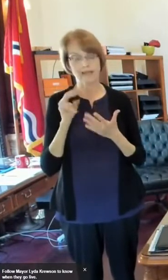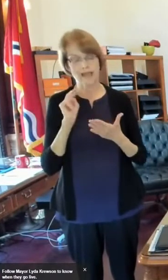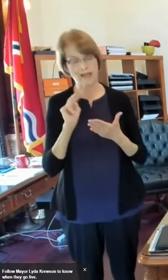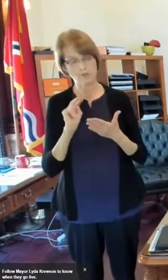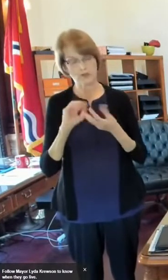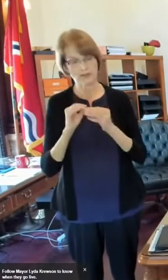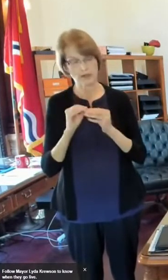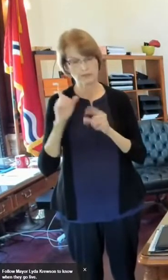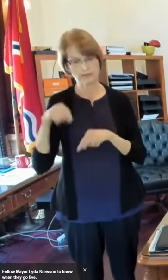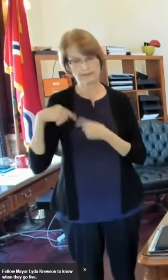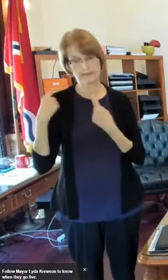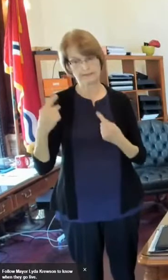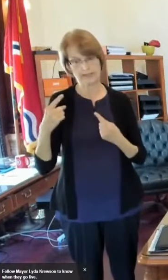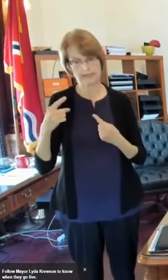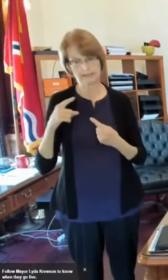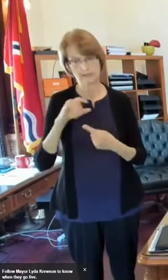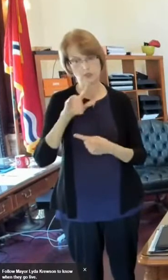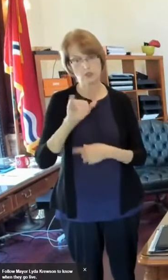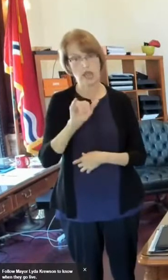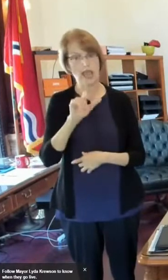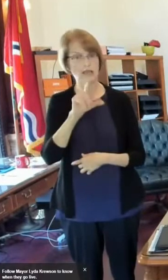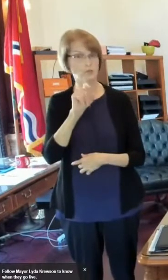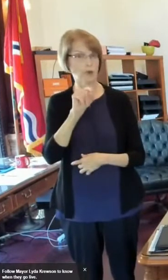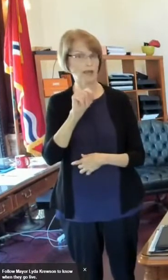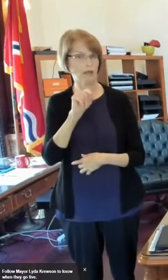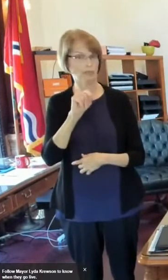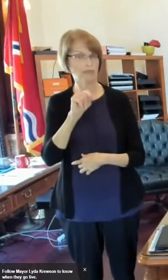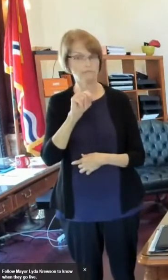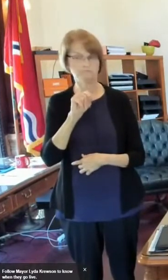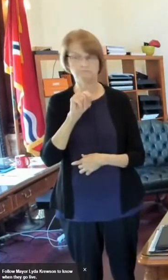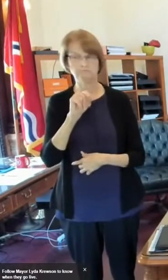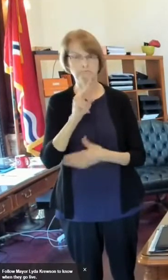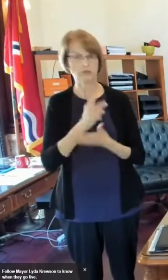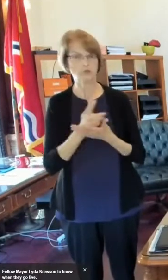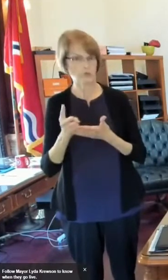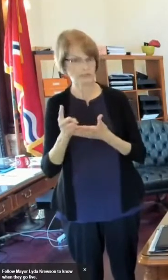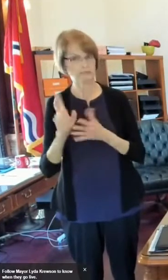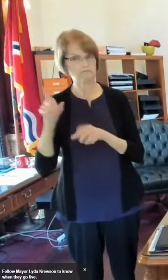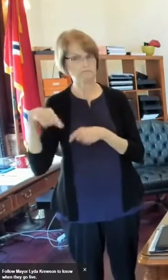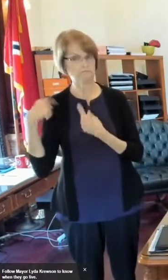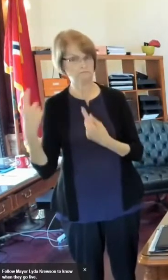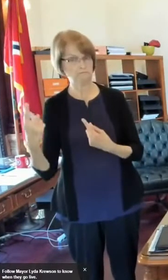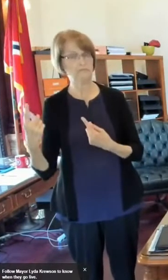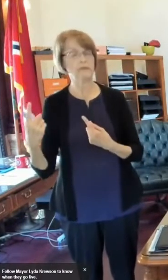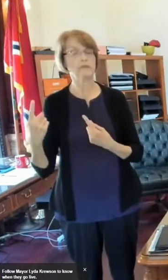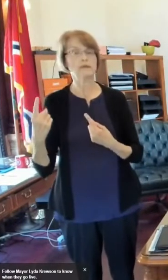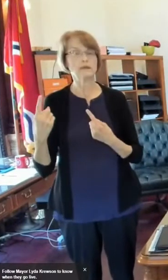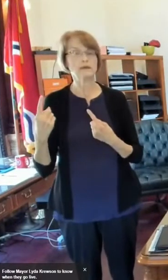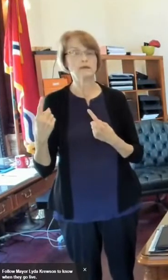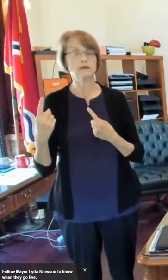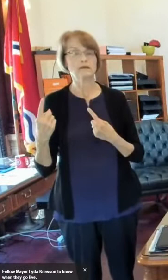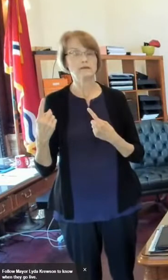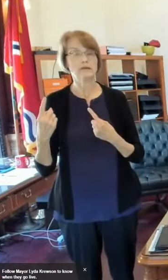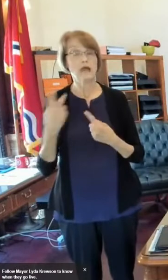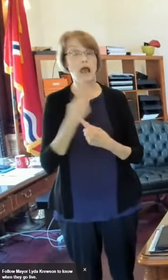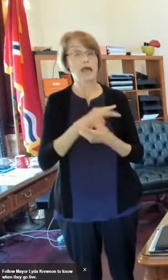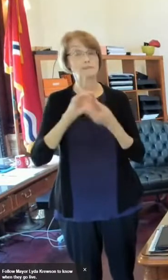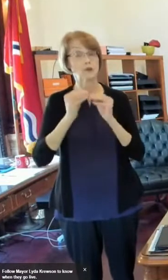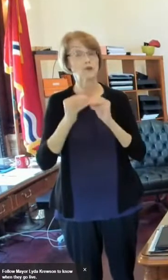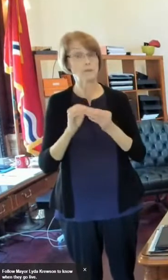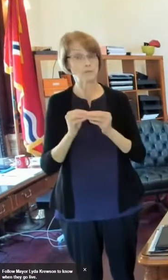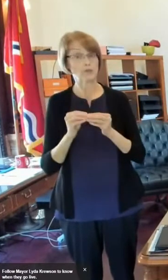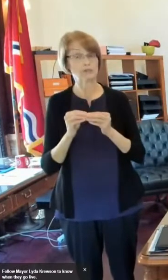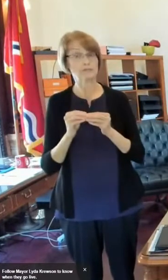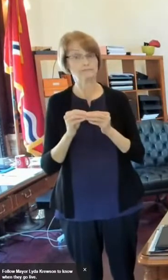here, since the 20th of July, let's say. So that's more than 2 weeks. The hospital